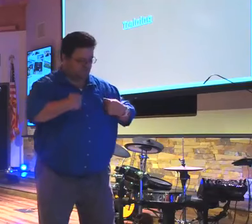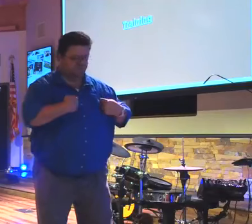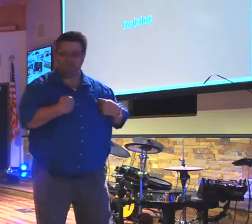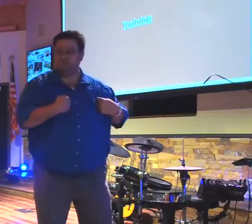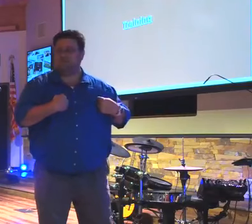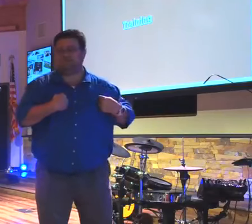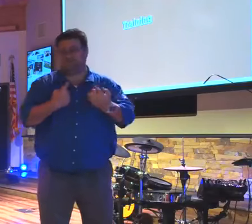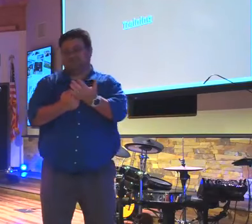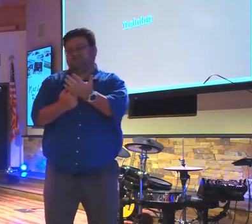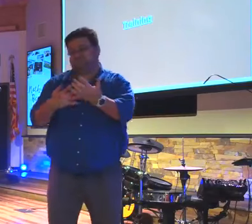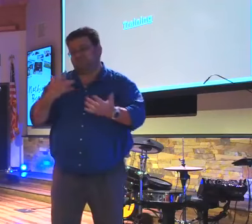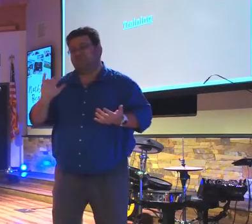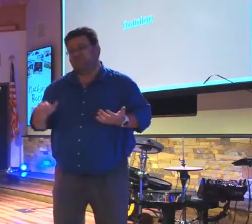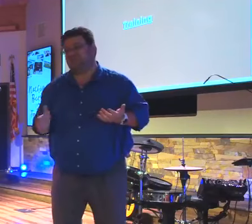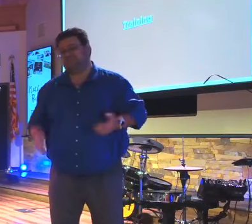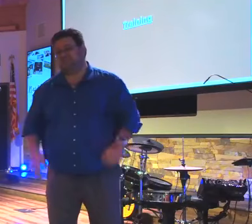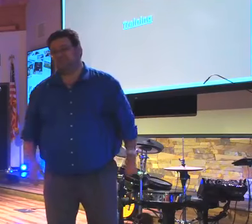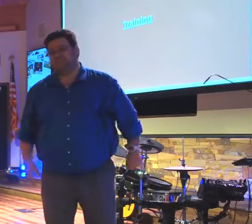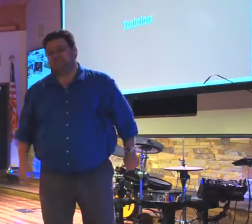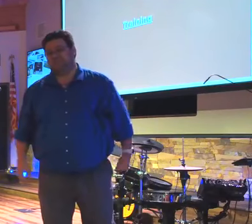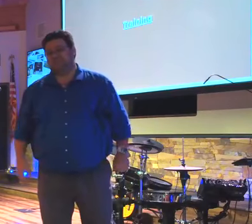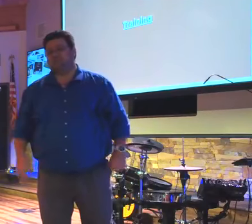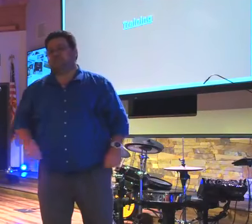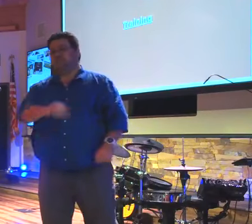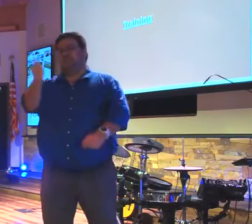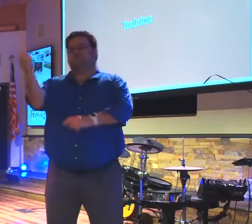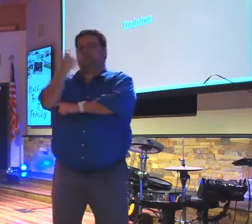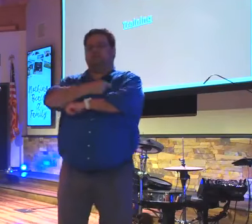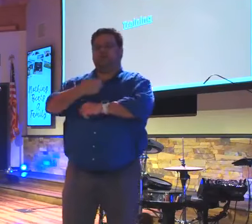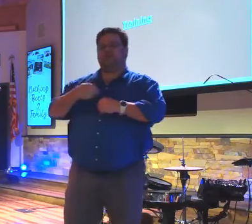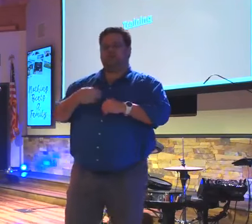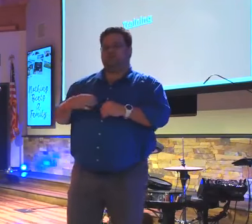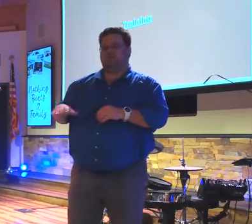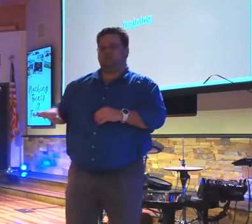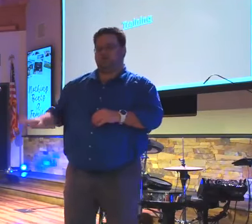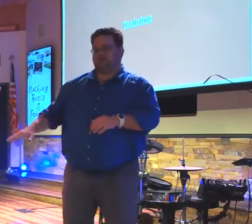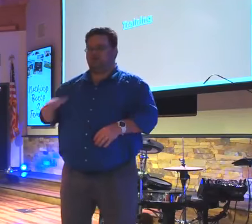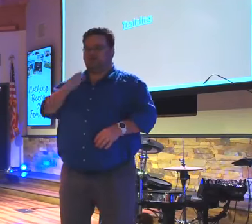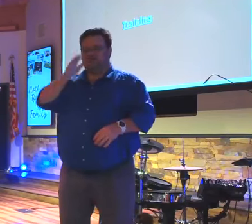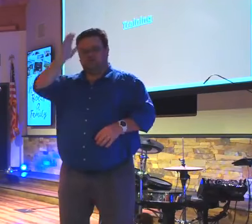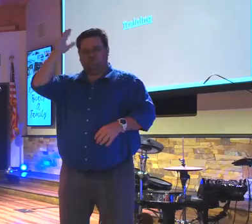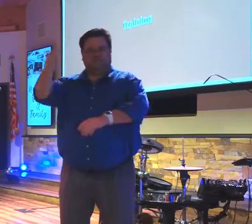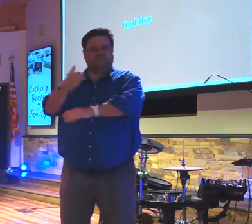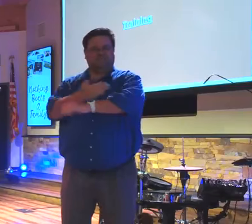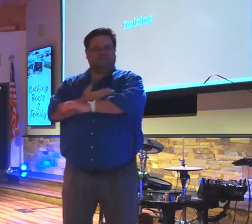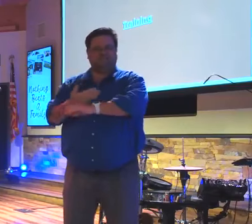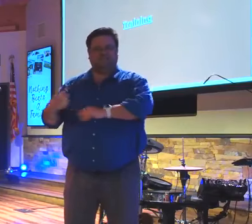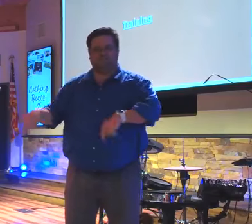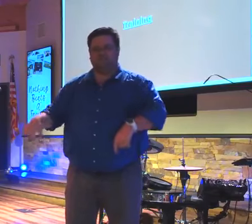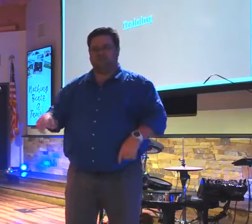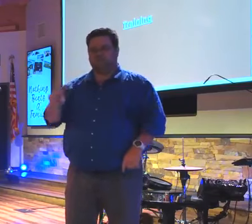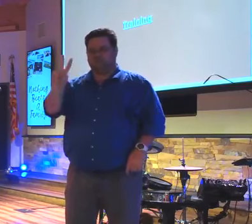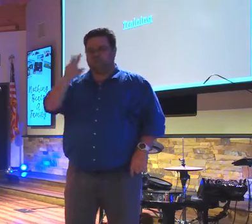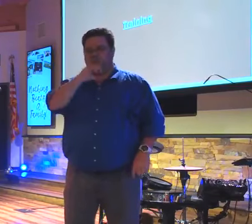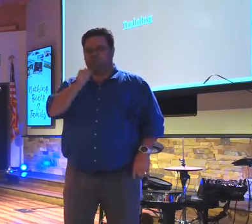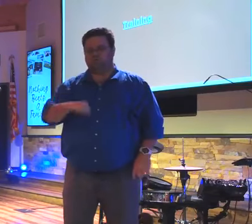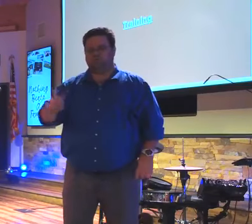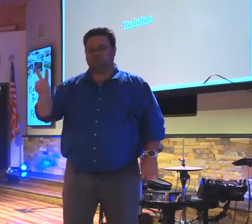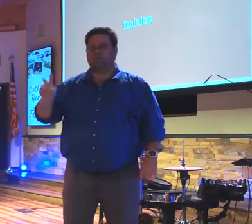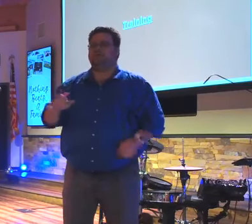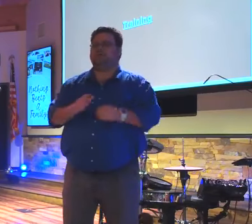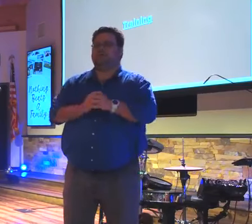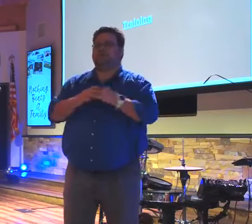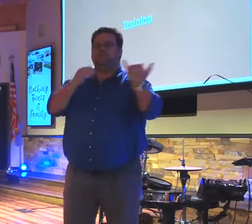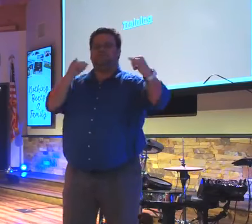You know, that it shouldn't be that way. You know, it's like the other day, we had Connor and Landon, my two grandsons, and Connor's two, and he's up